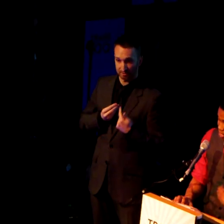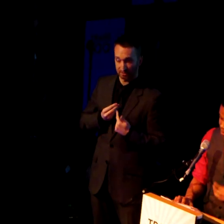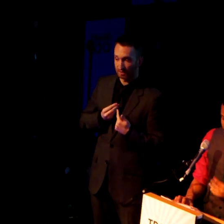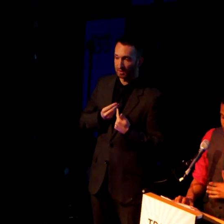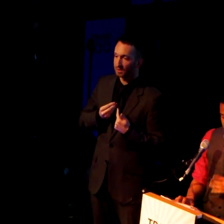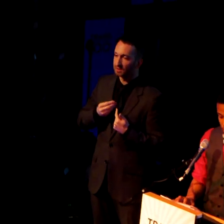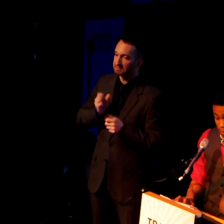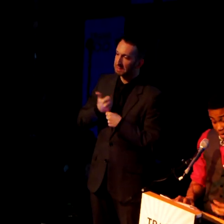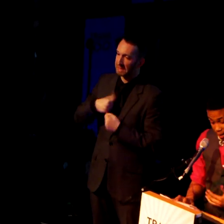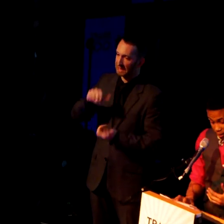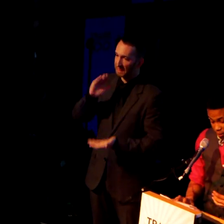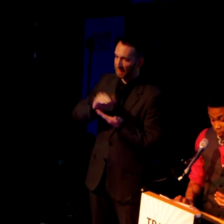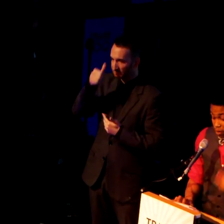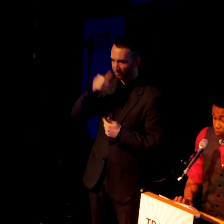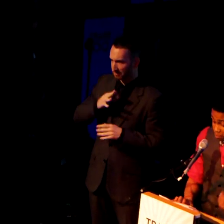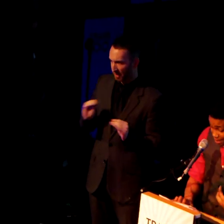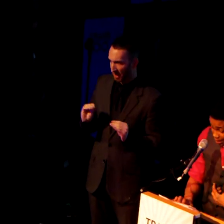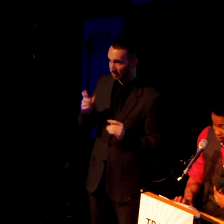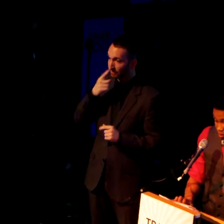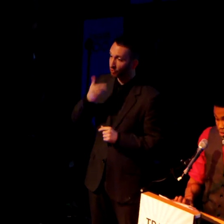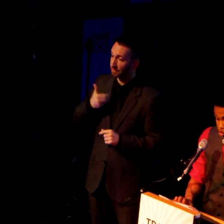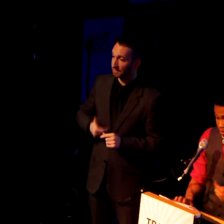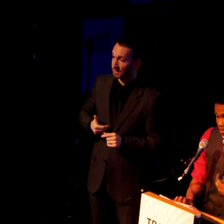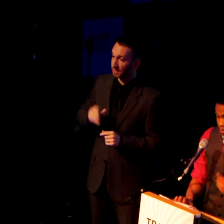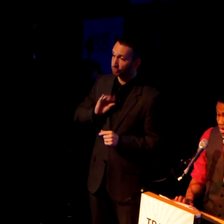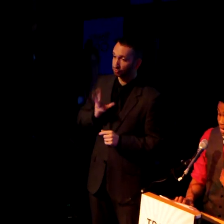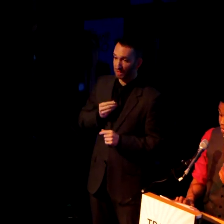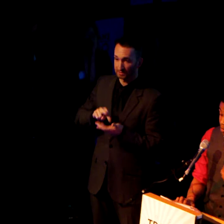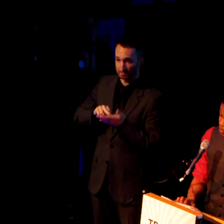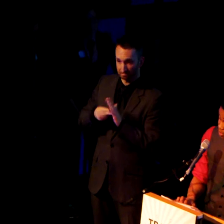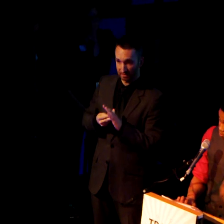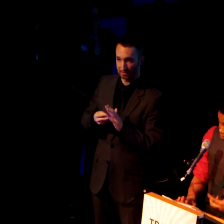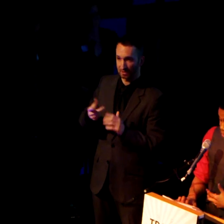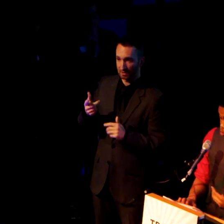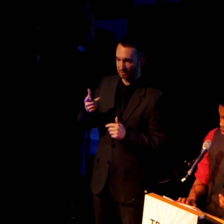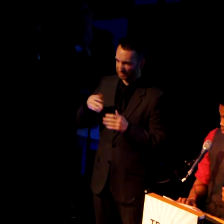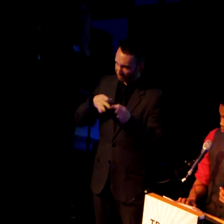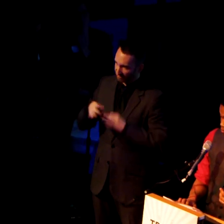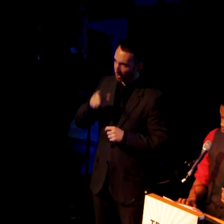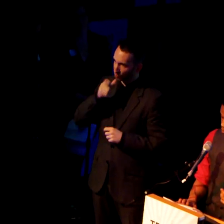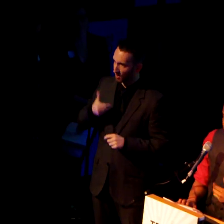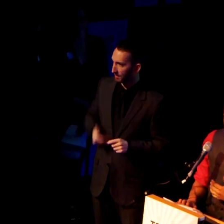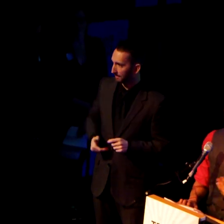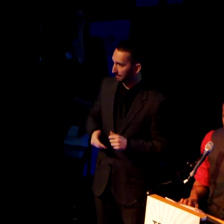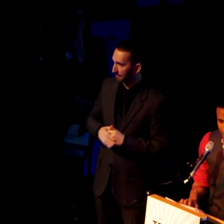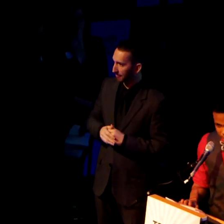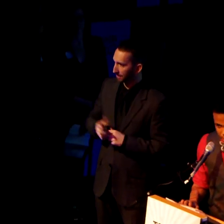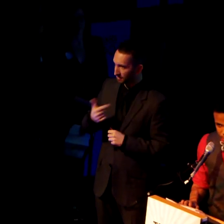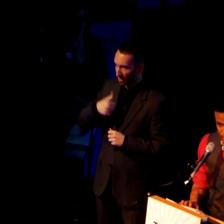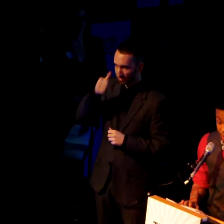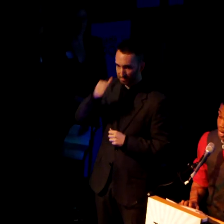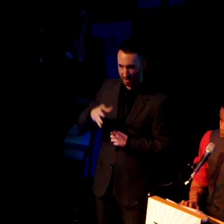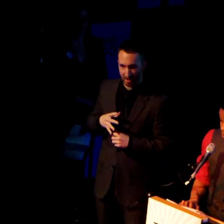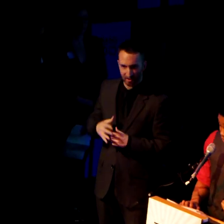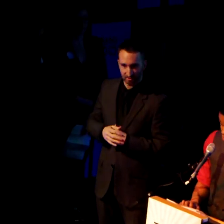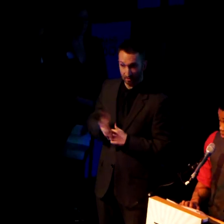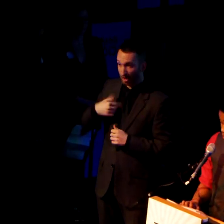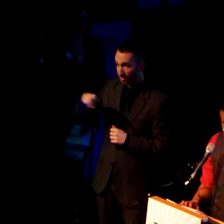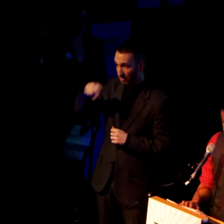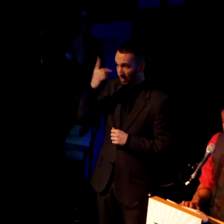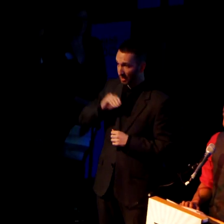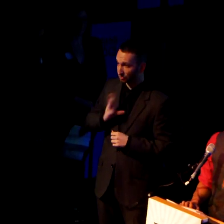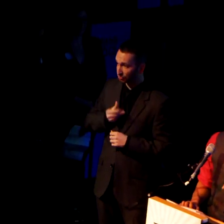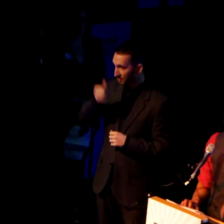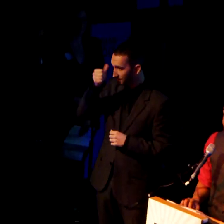being trans doesn't make me any less of a man. For me, being trans means I get to define who I am. I am a man. I'm a black